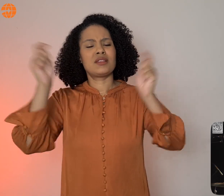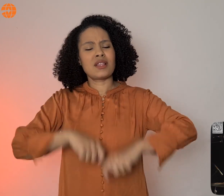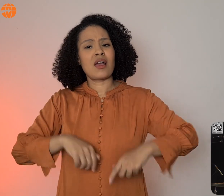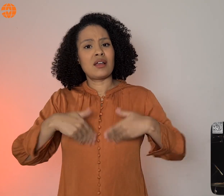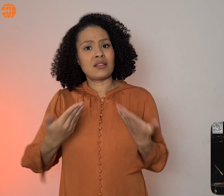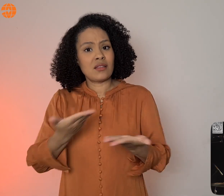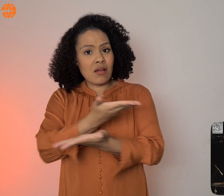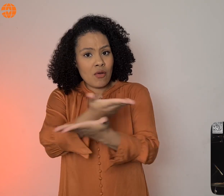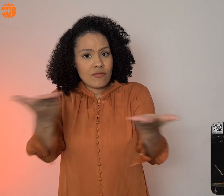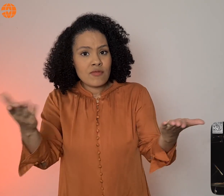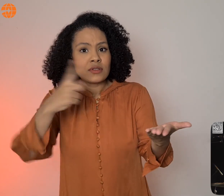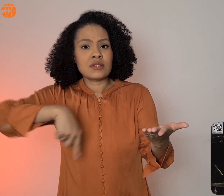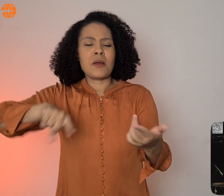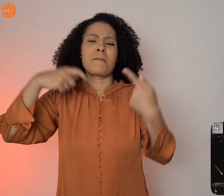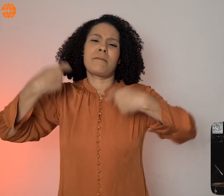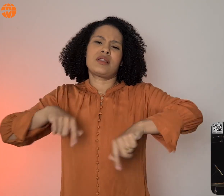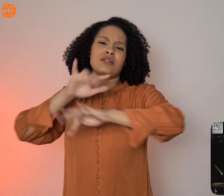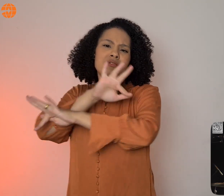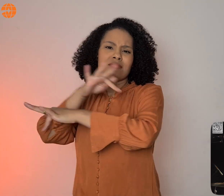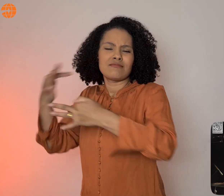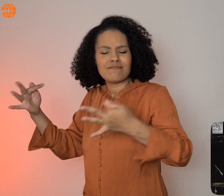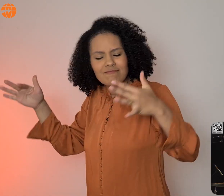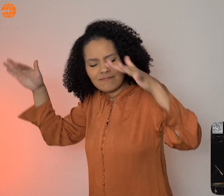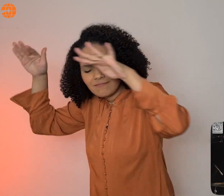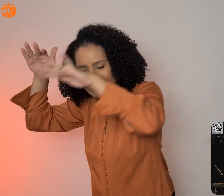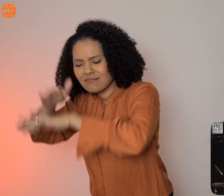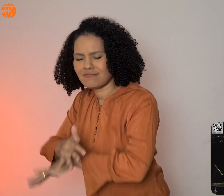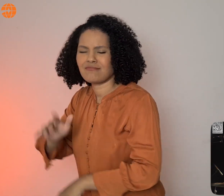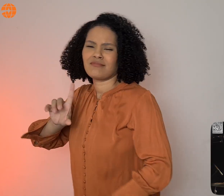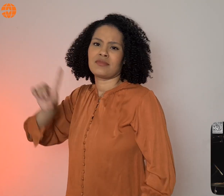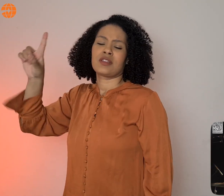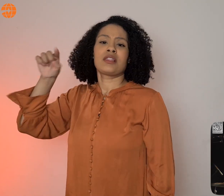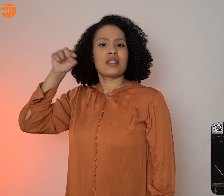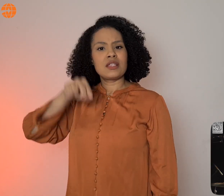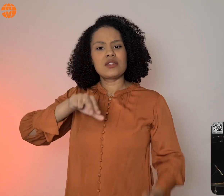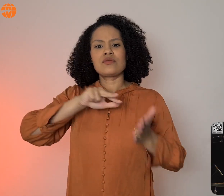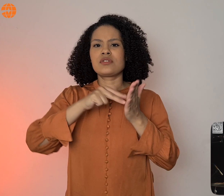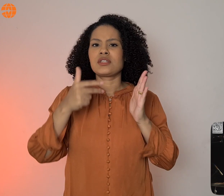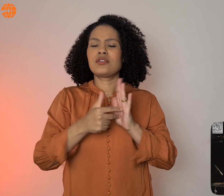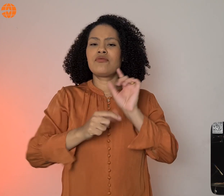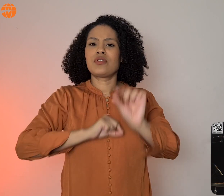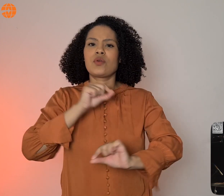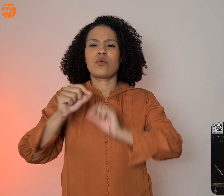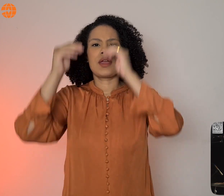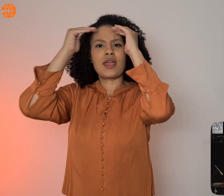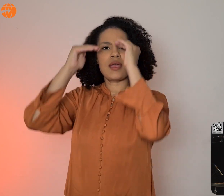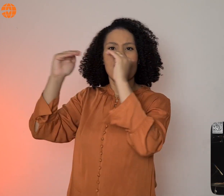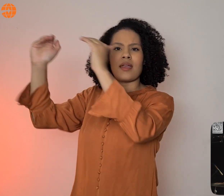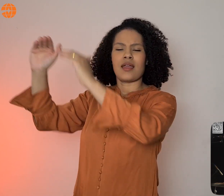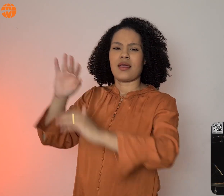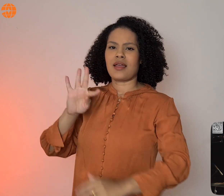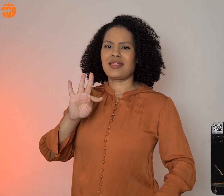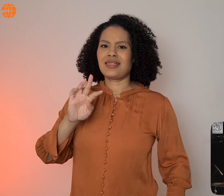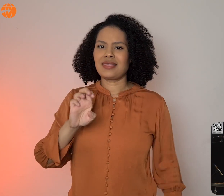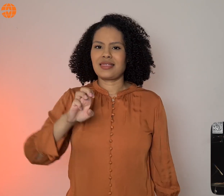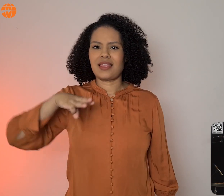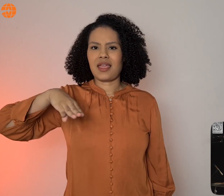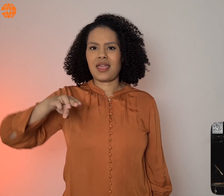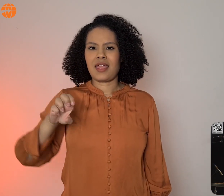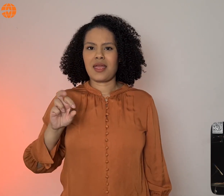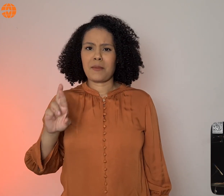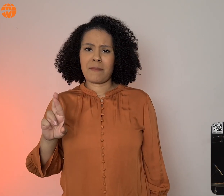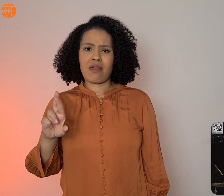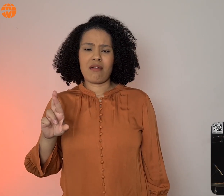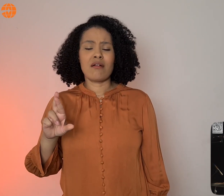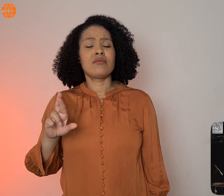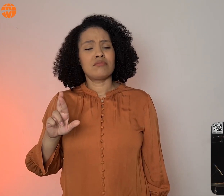to him. Se renda a ele. That's what fearing him means. É isso que temer a ele significa. 3 or 4 times it says,